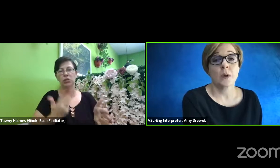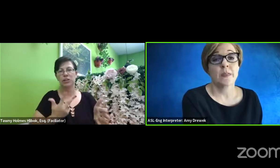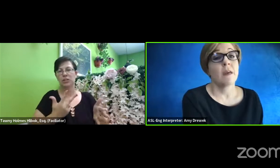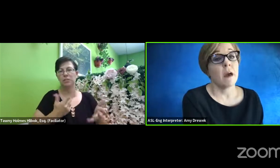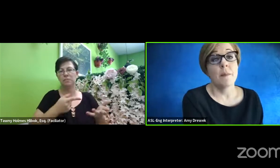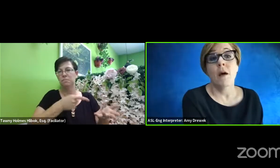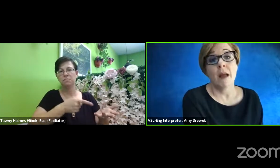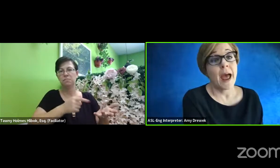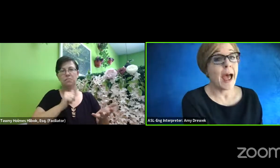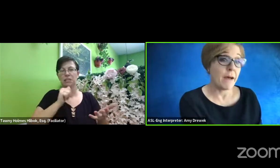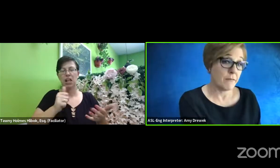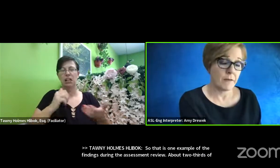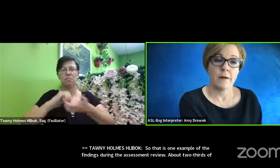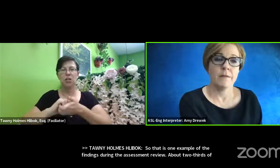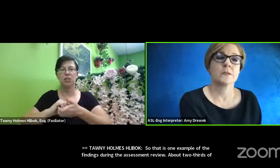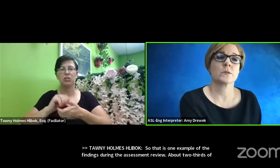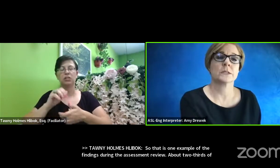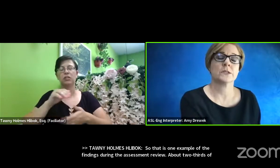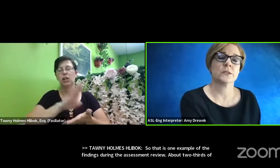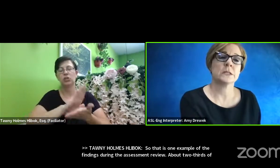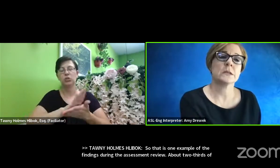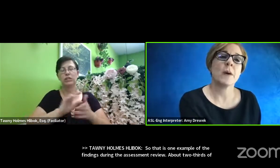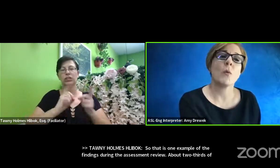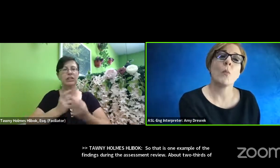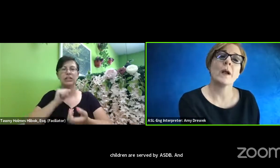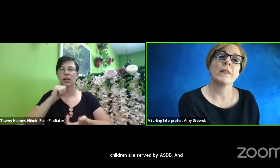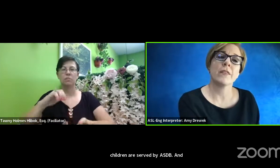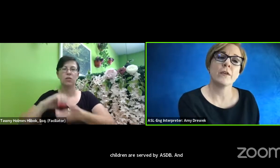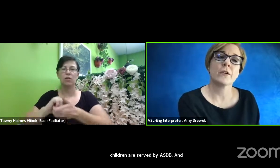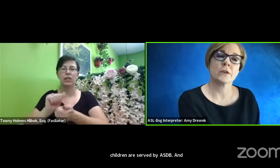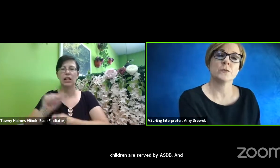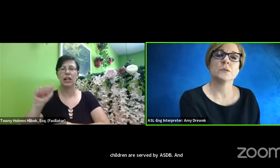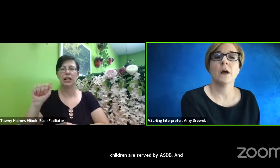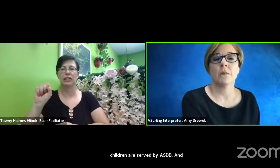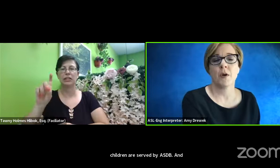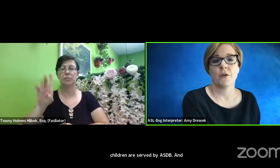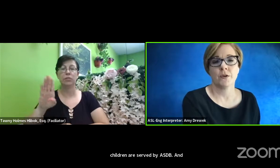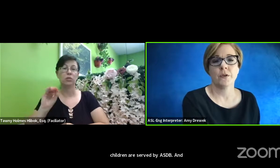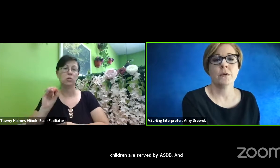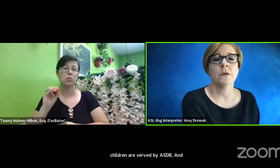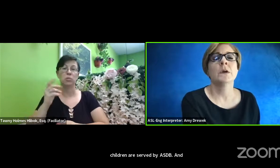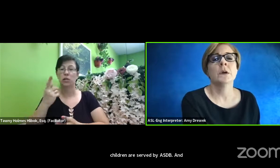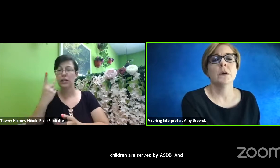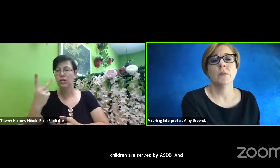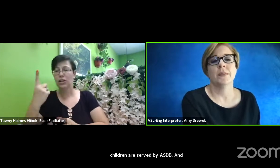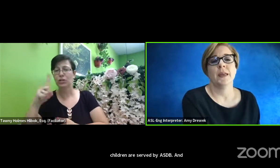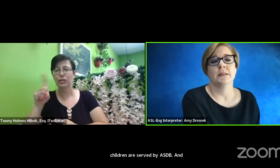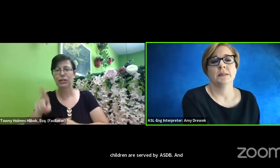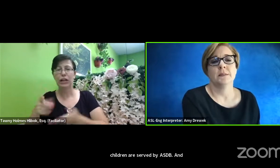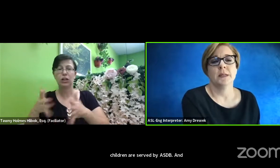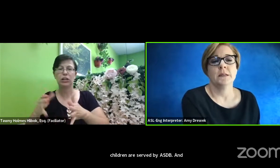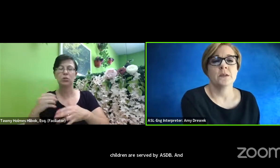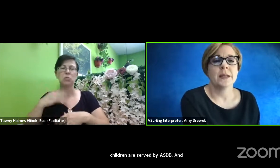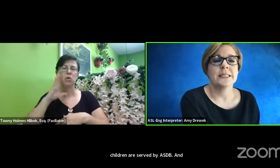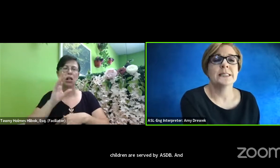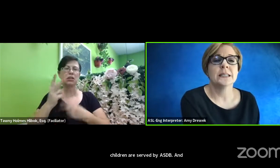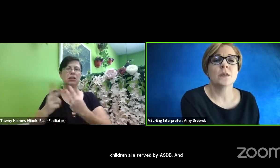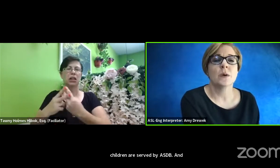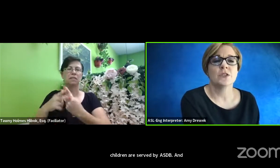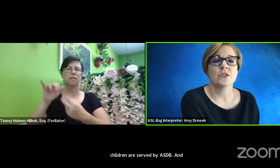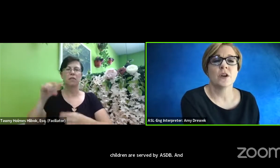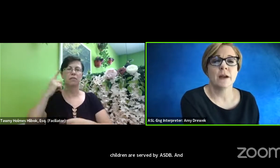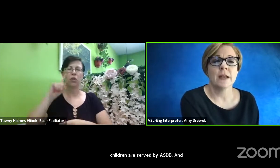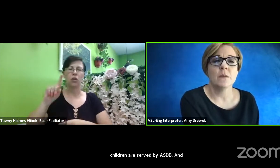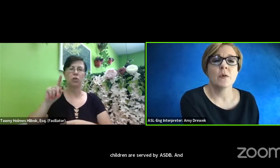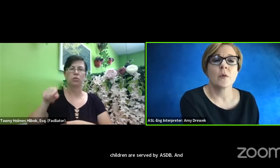they partner with about half of the school districts. About 1/3 do not partner with ASCP. So I did